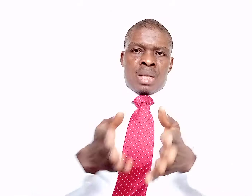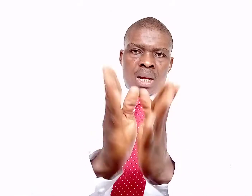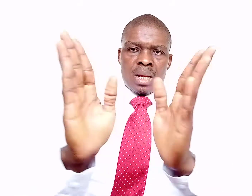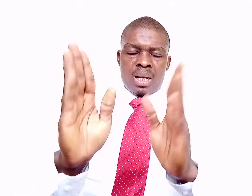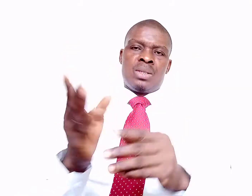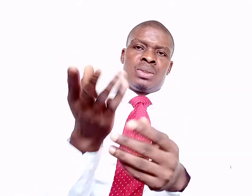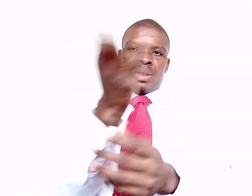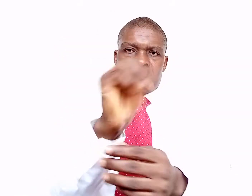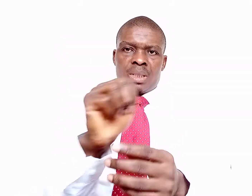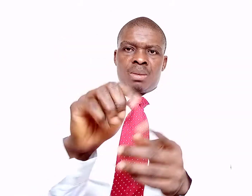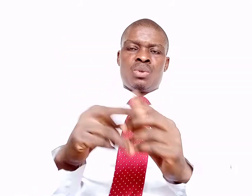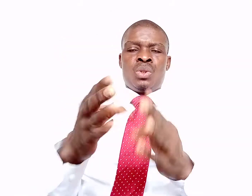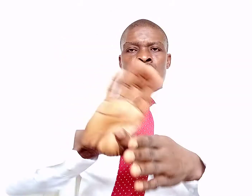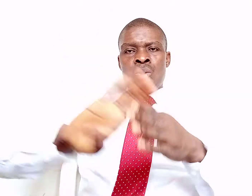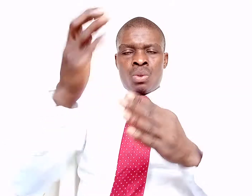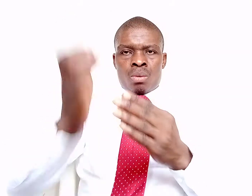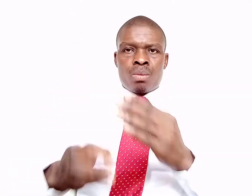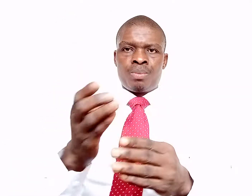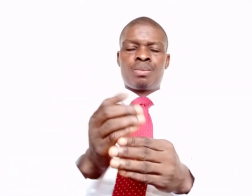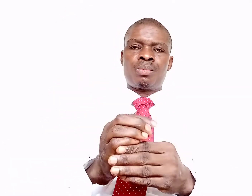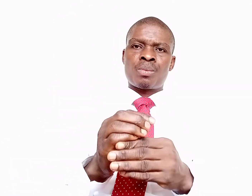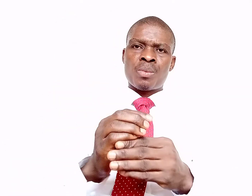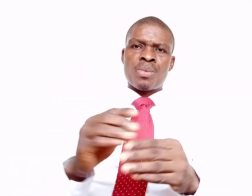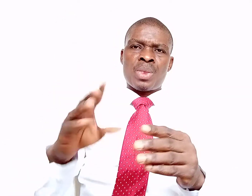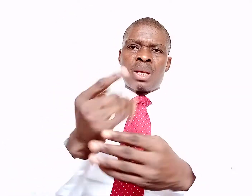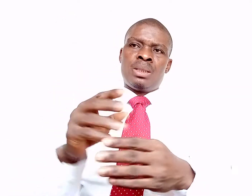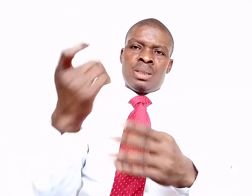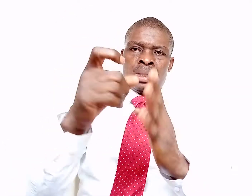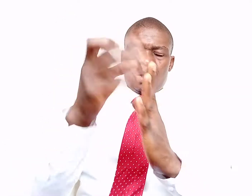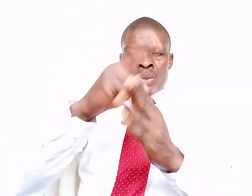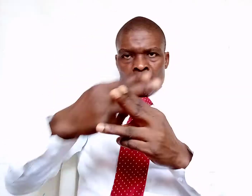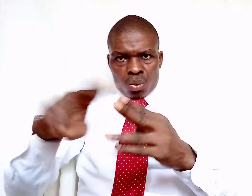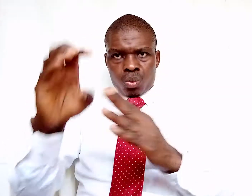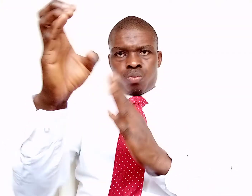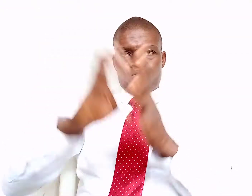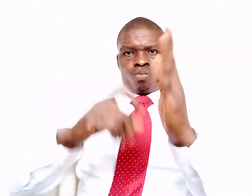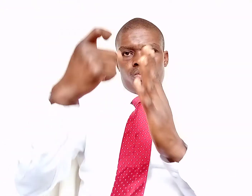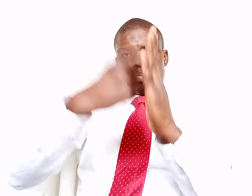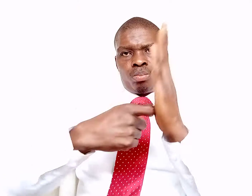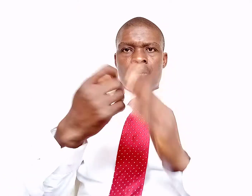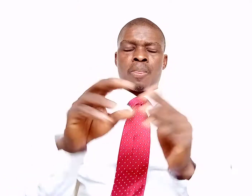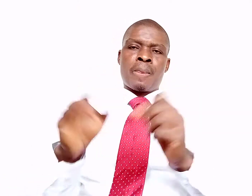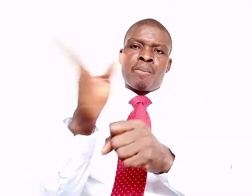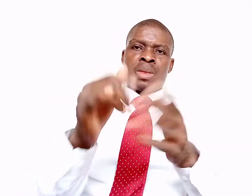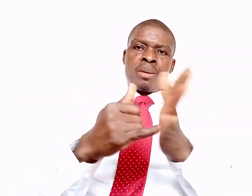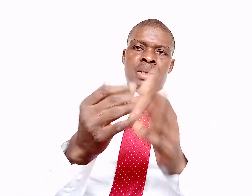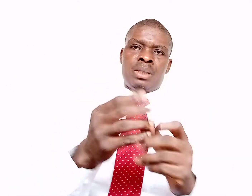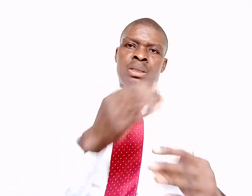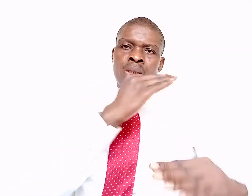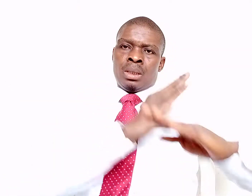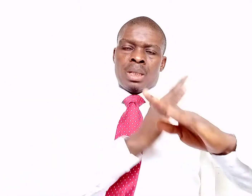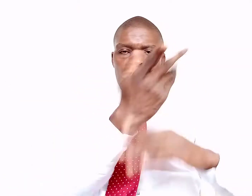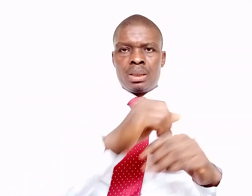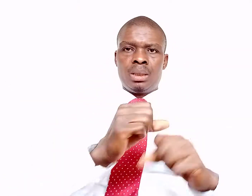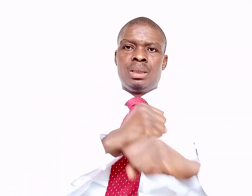own conclusions. The narrative essay makes its point by subtly guiding the reader, rather than